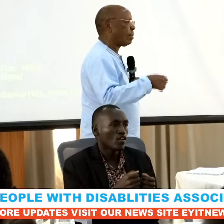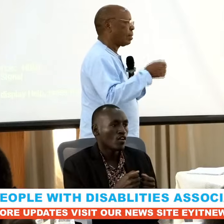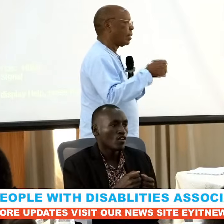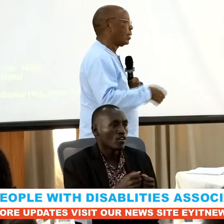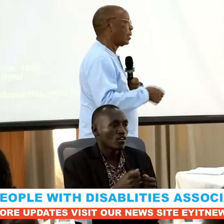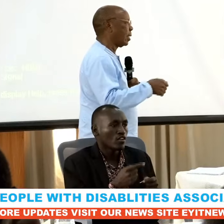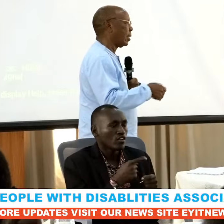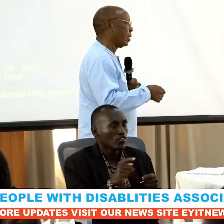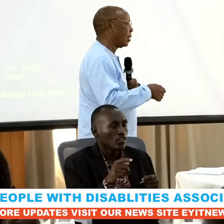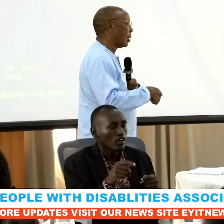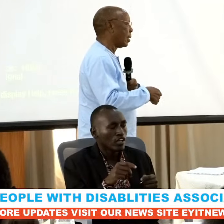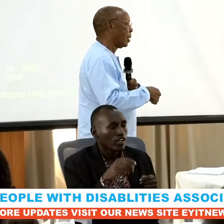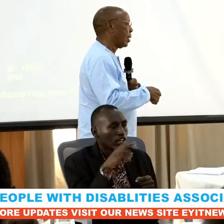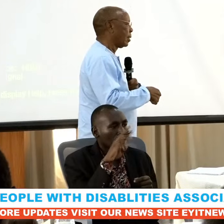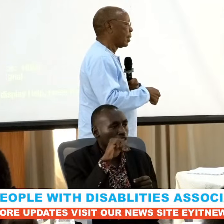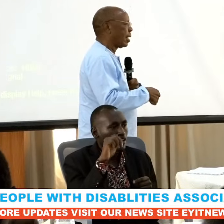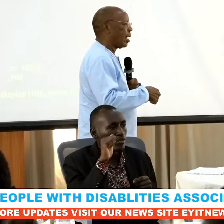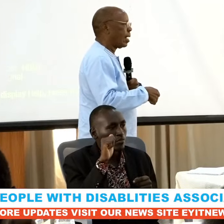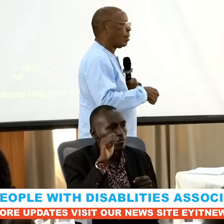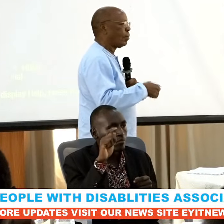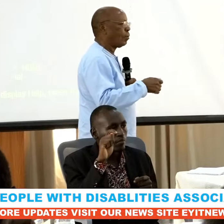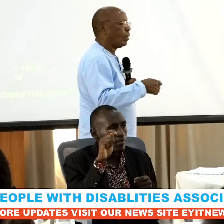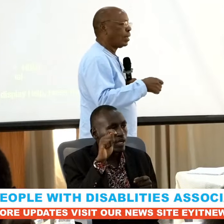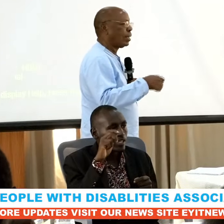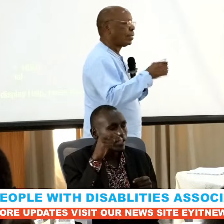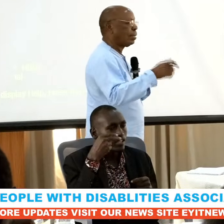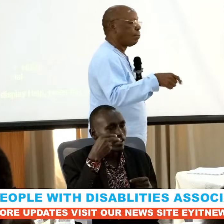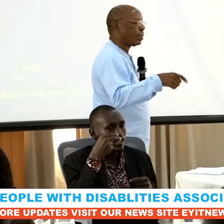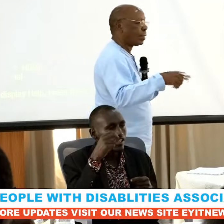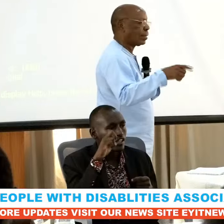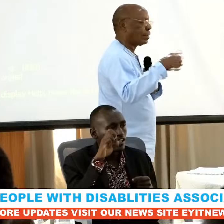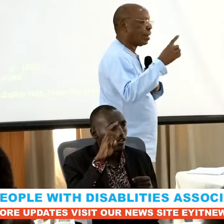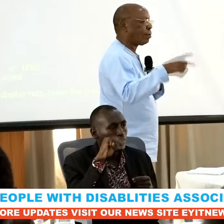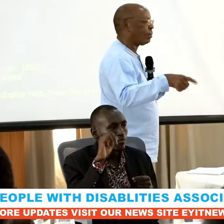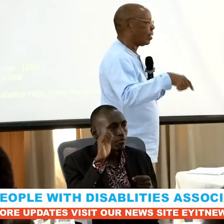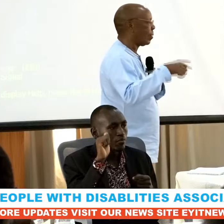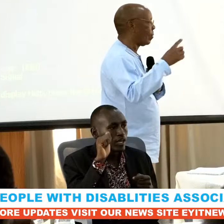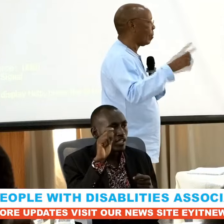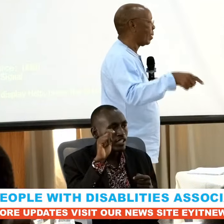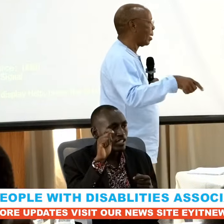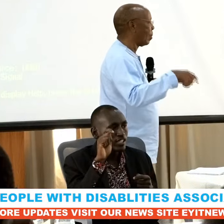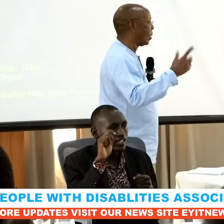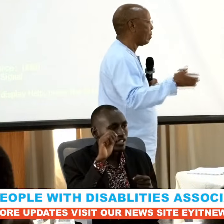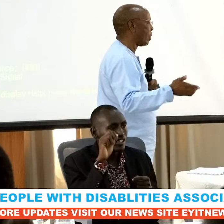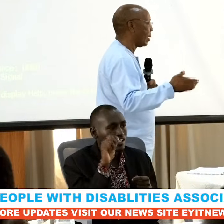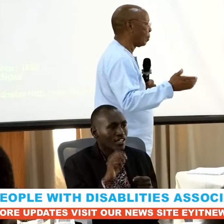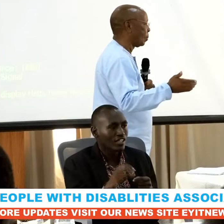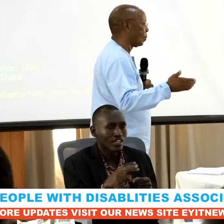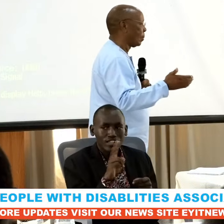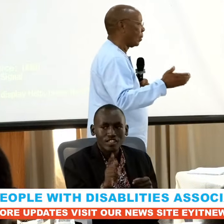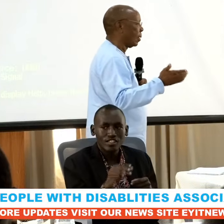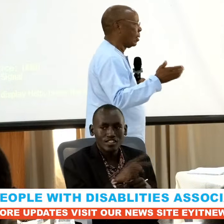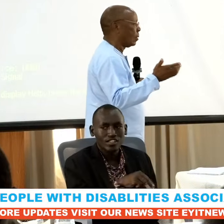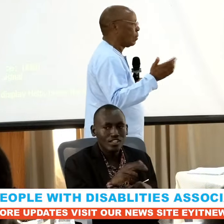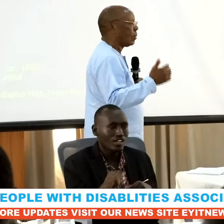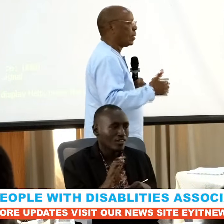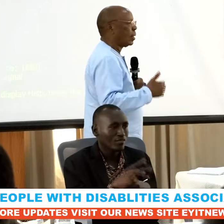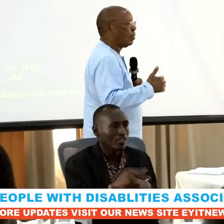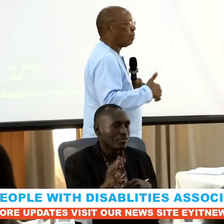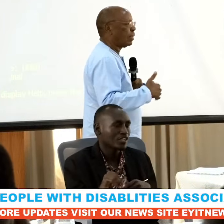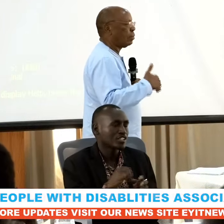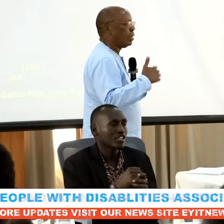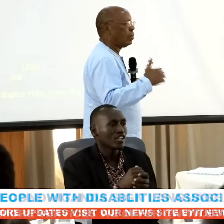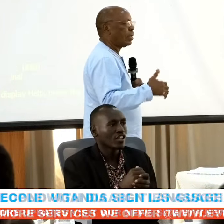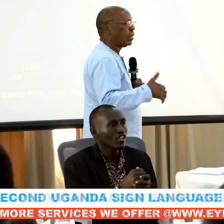If you're a mathematician, how do you communicate symbols, alpha, omega, whatever? So as